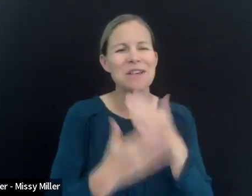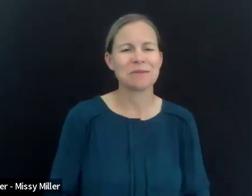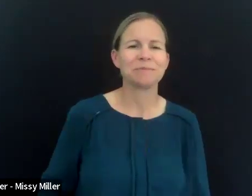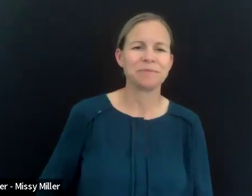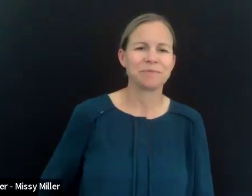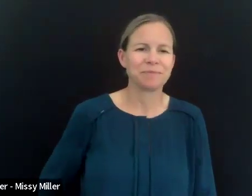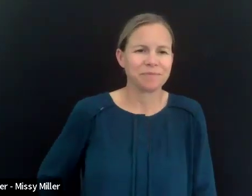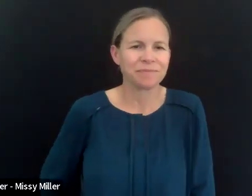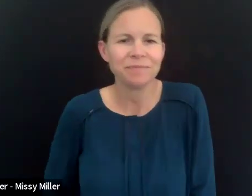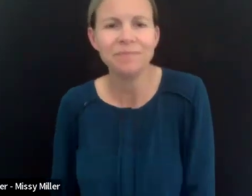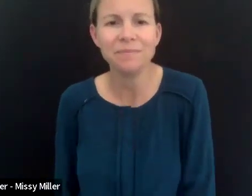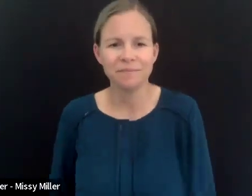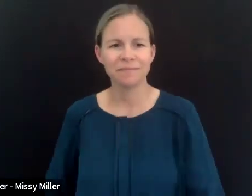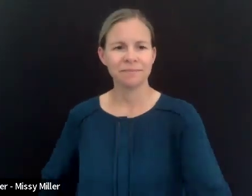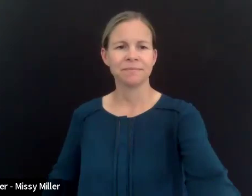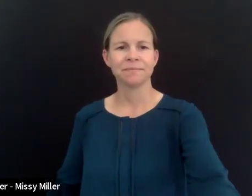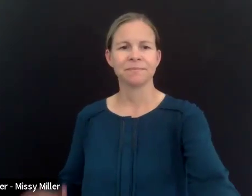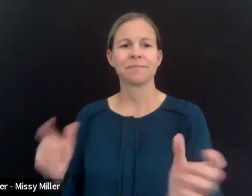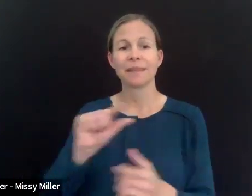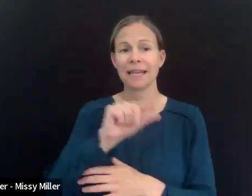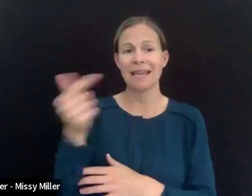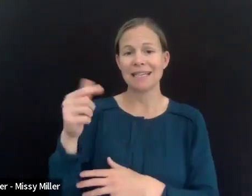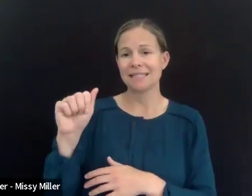Absolutely. Angela, would you like to jump in?